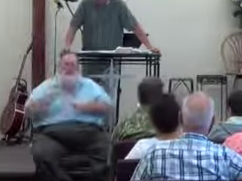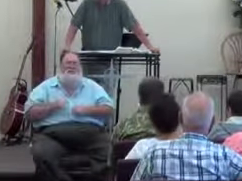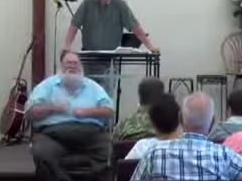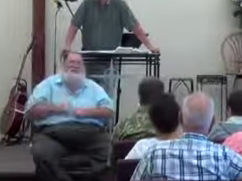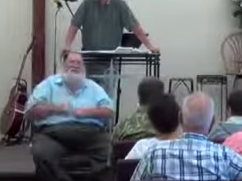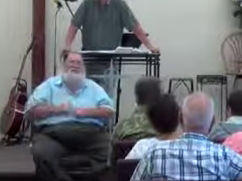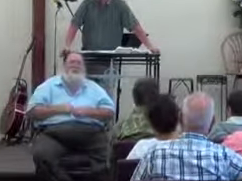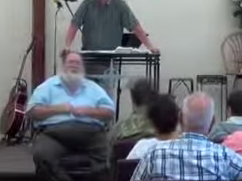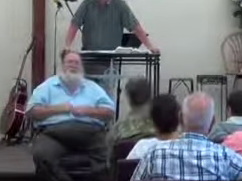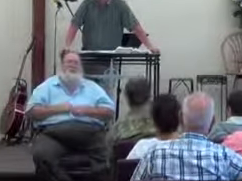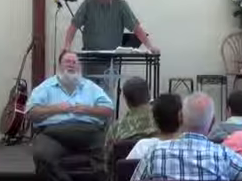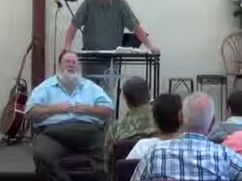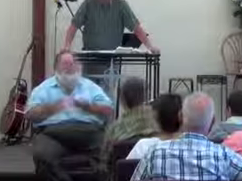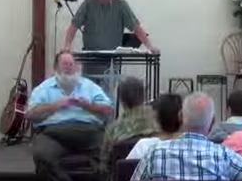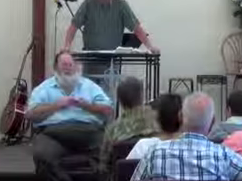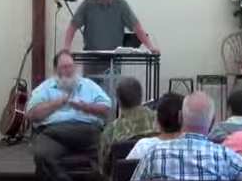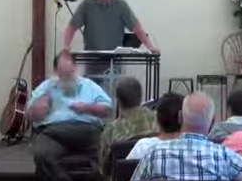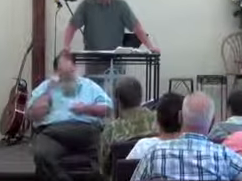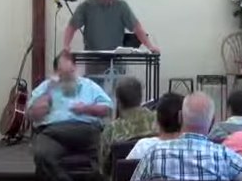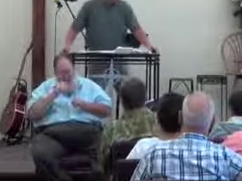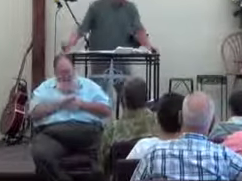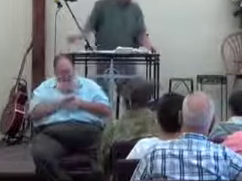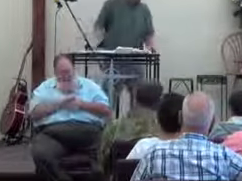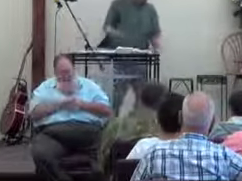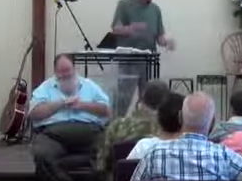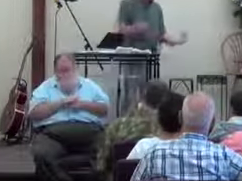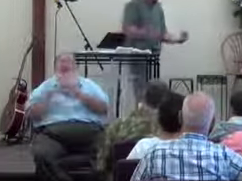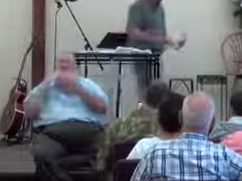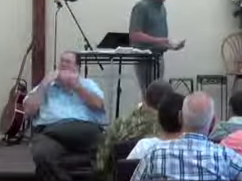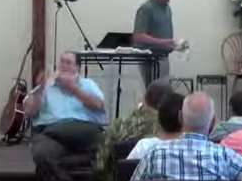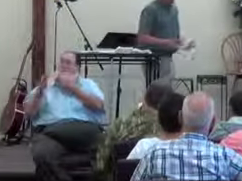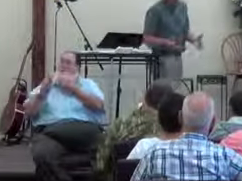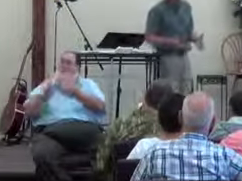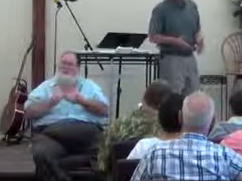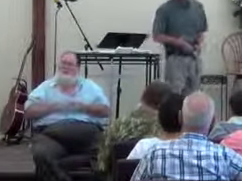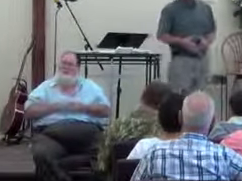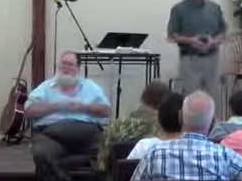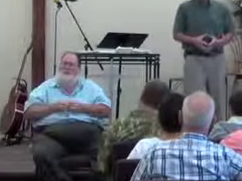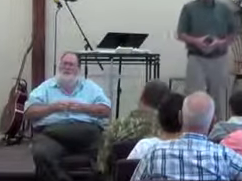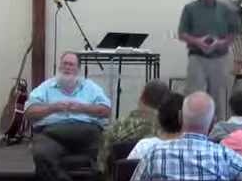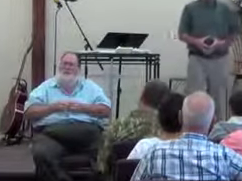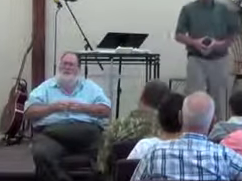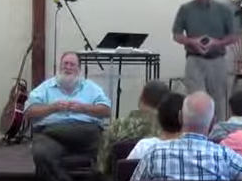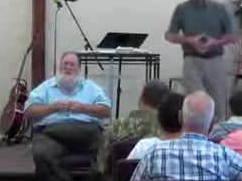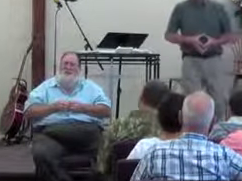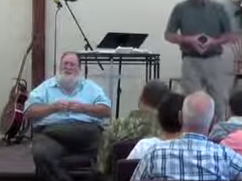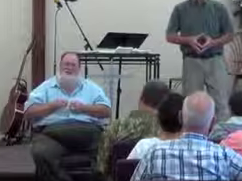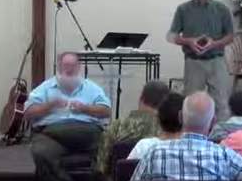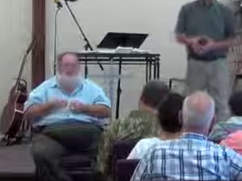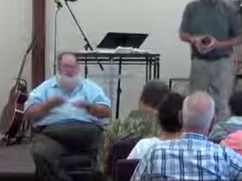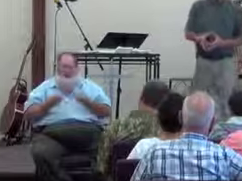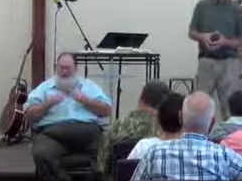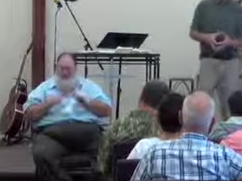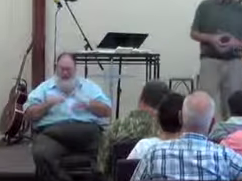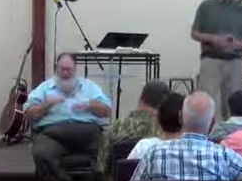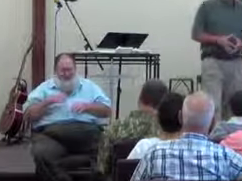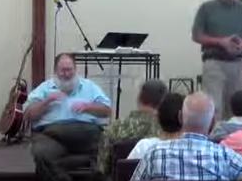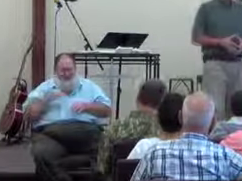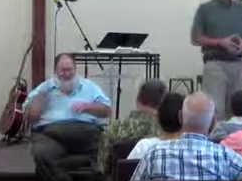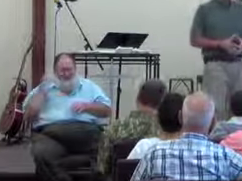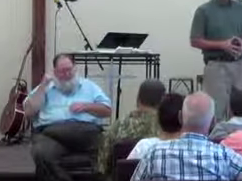enough to say thank you. And I don't want to always think that, you know, I'm going to give God my 2 hours a week on Sunday to say thanks. But